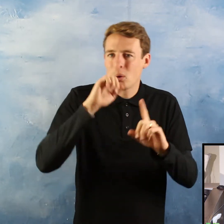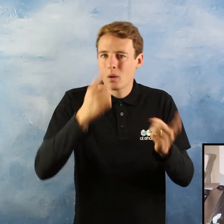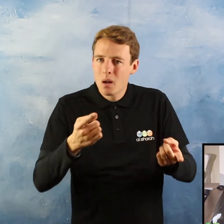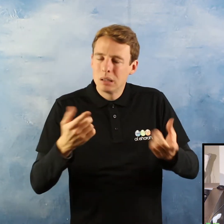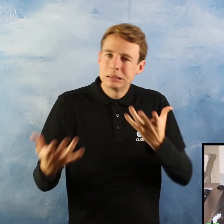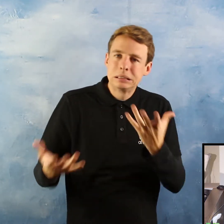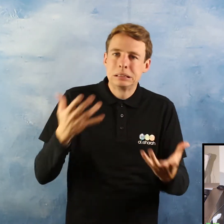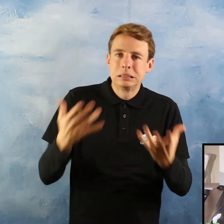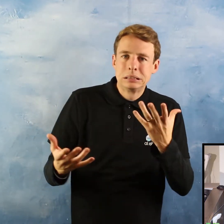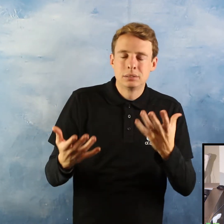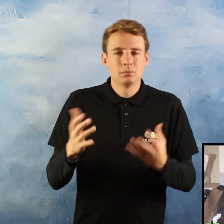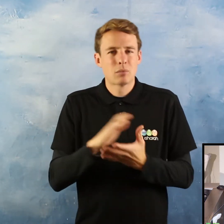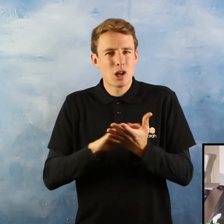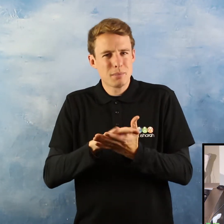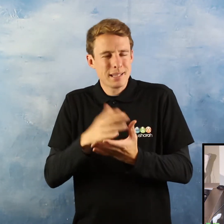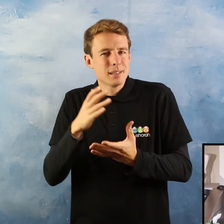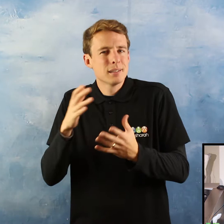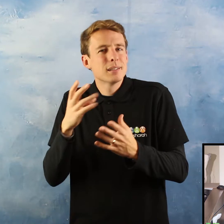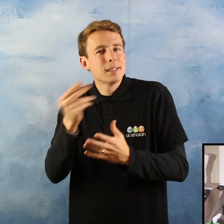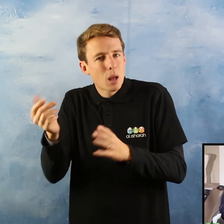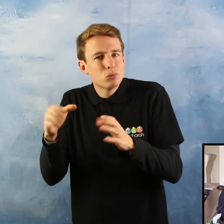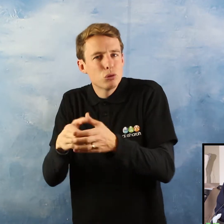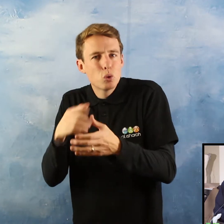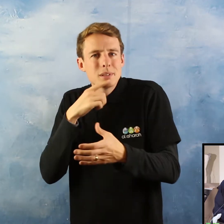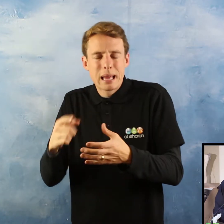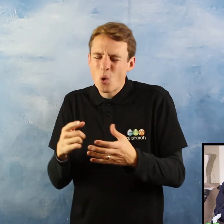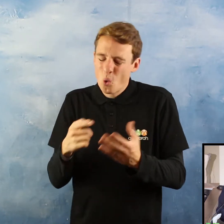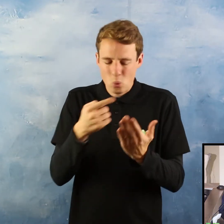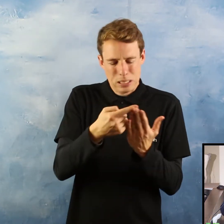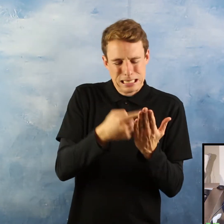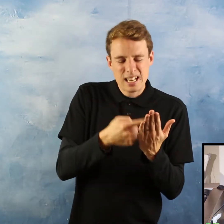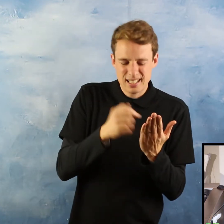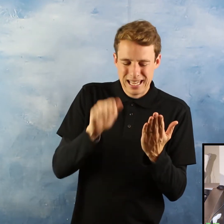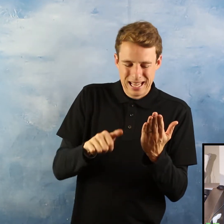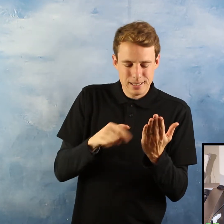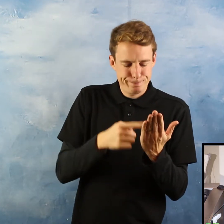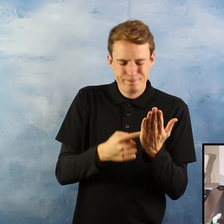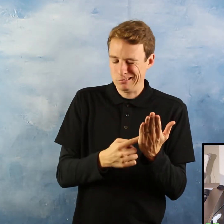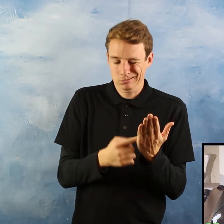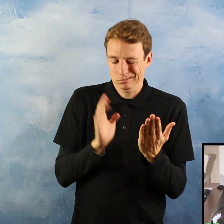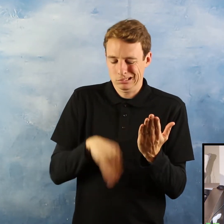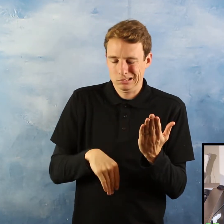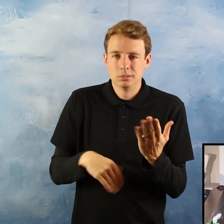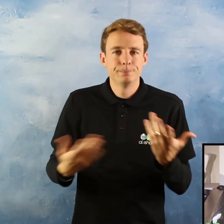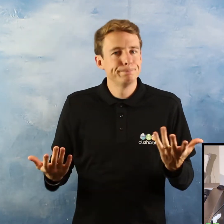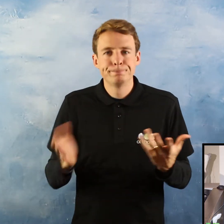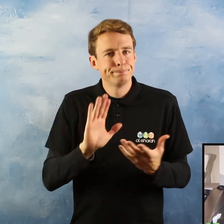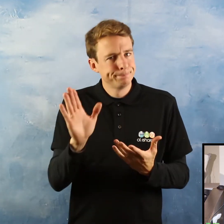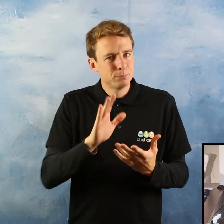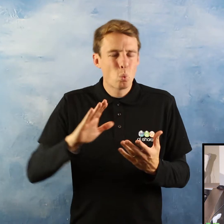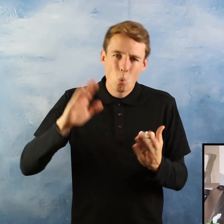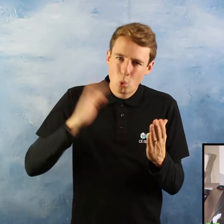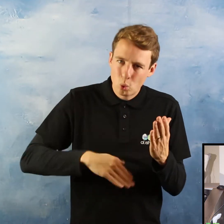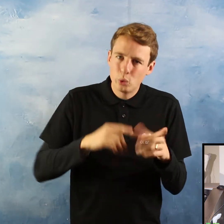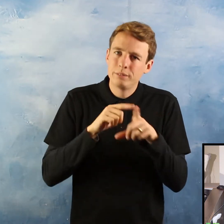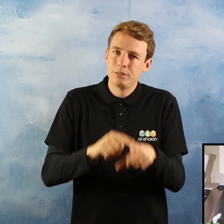group identity with certain aspects and just ignore others. All haram are haram, and we have to